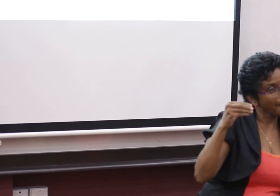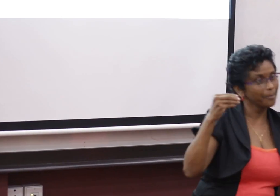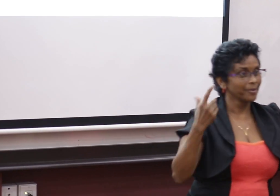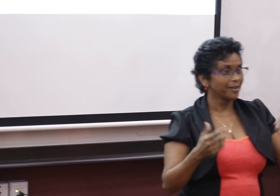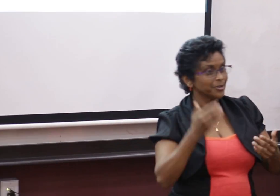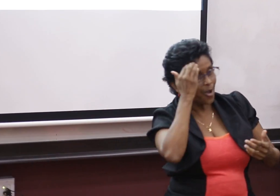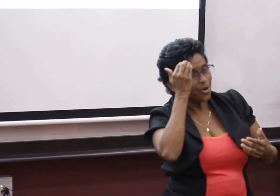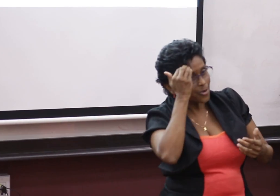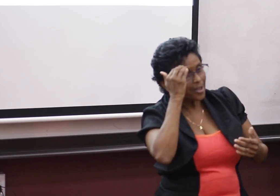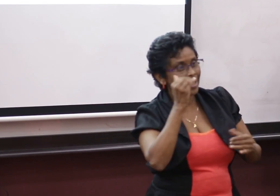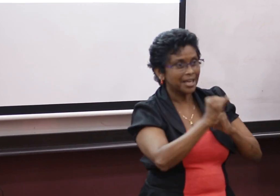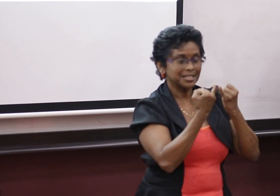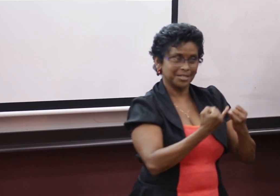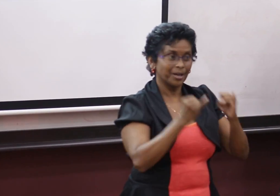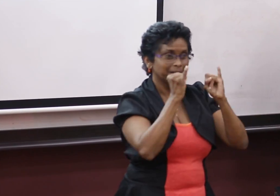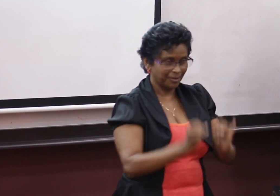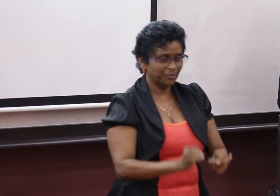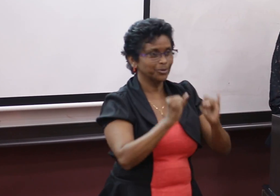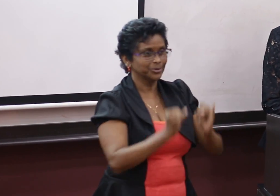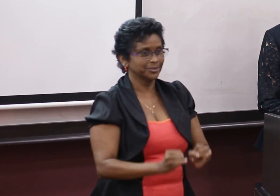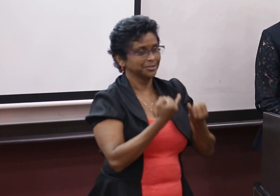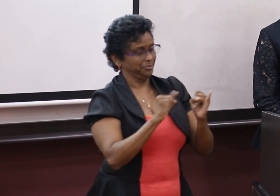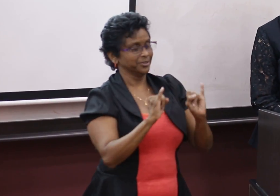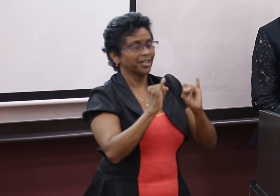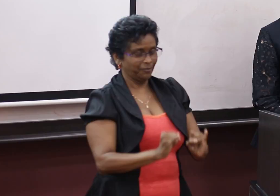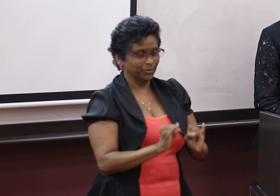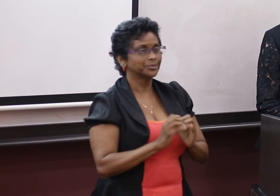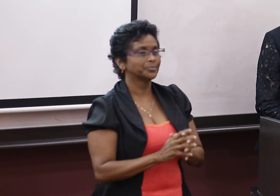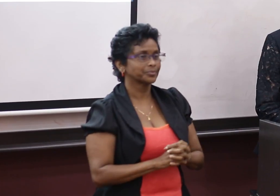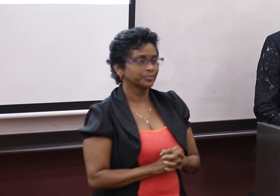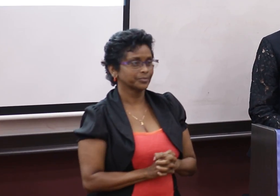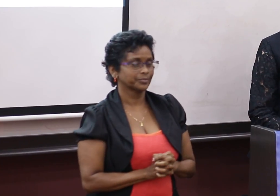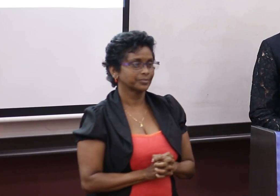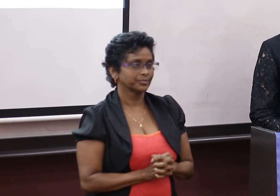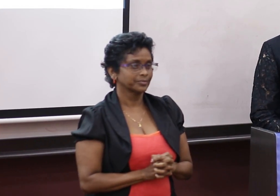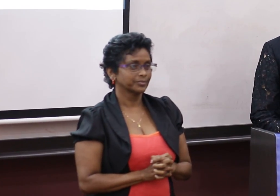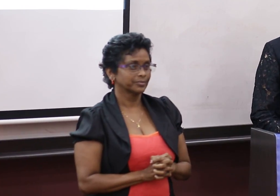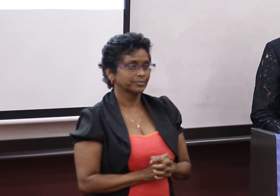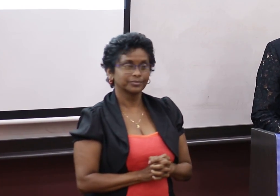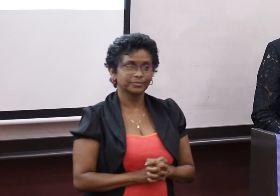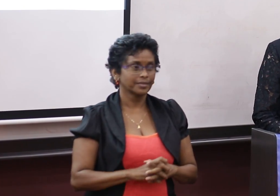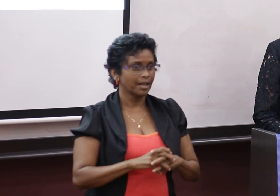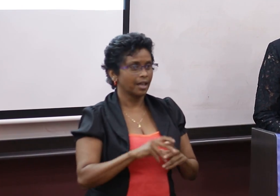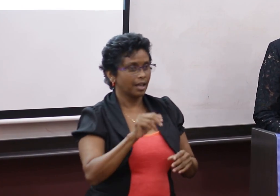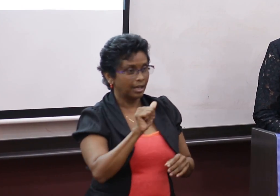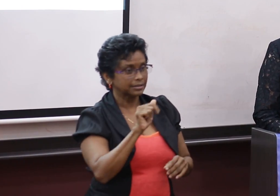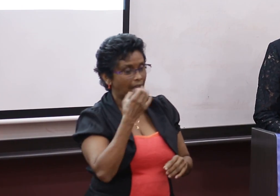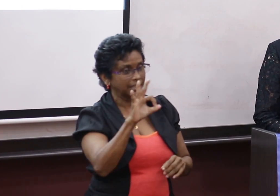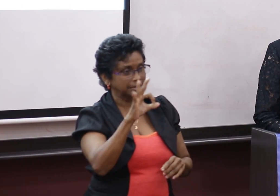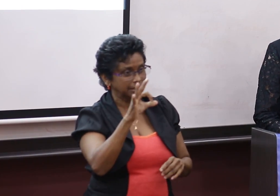Article 19 states that the government or state parties to the present